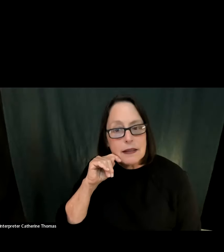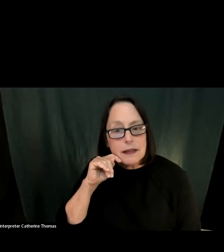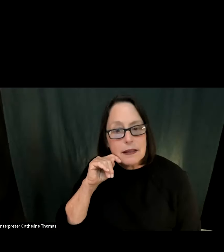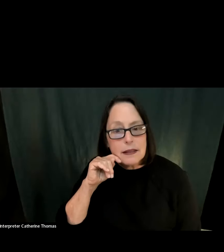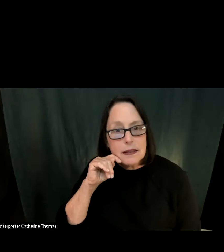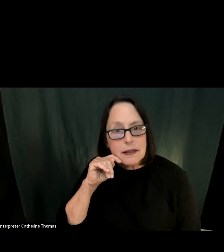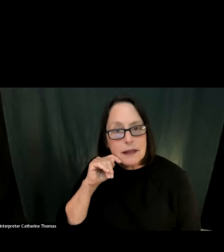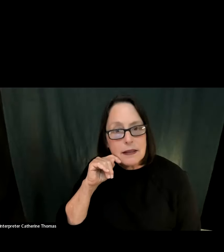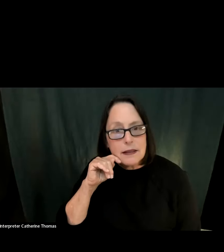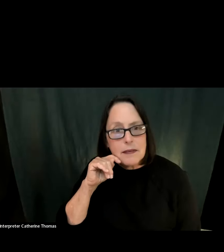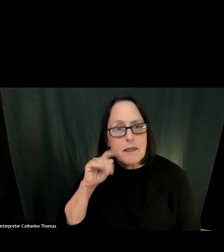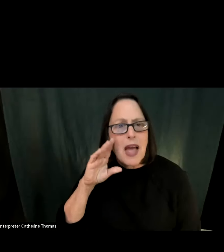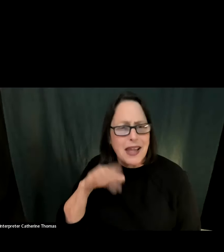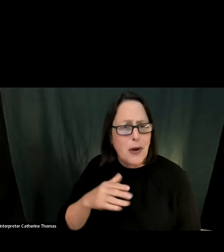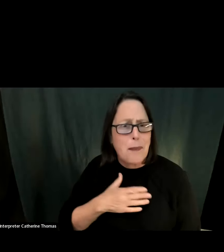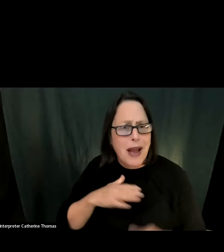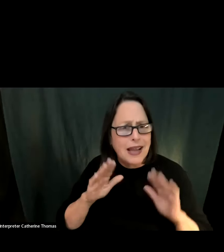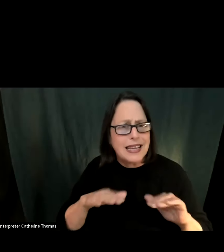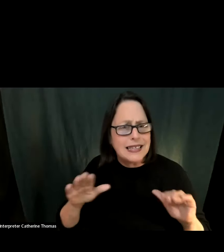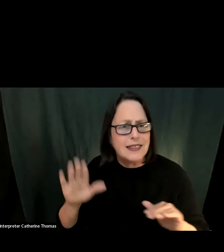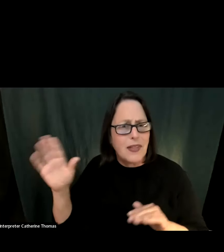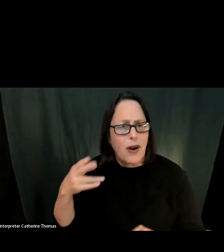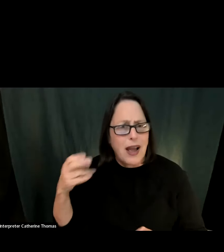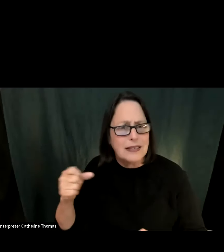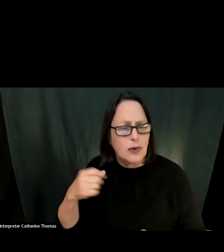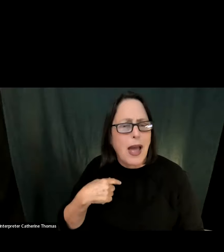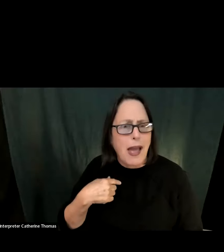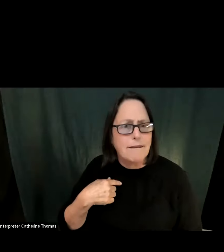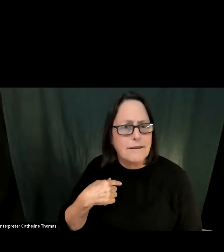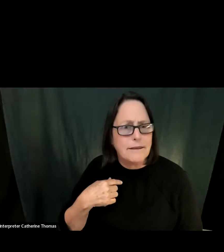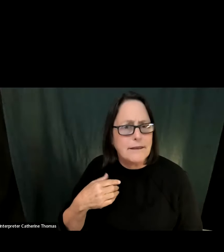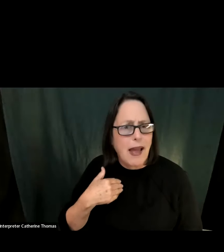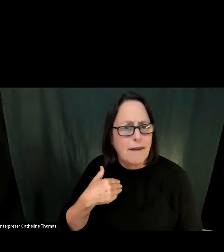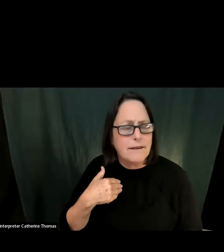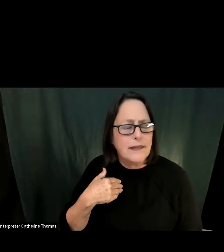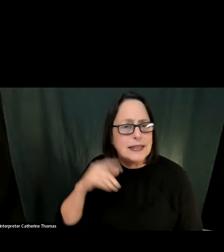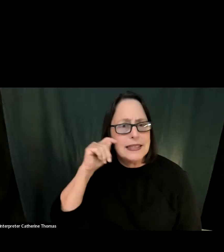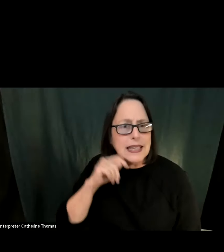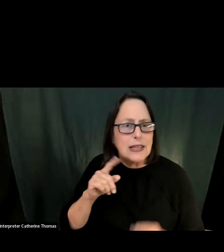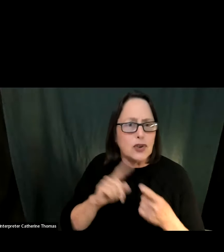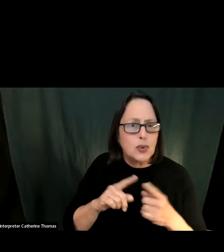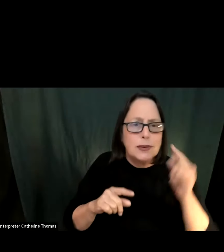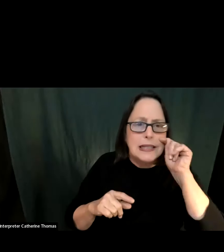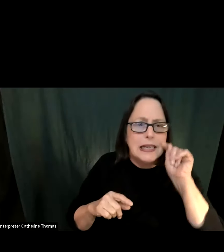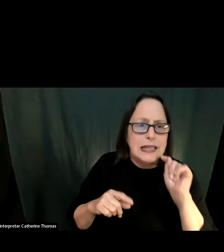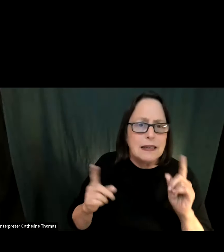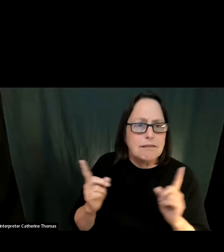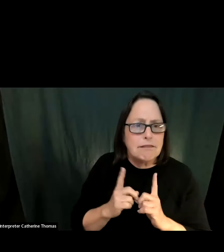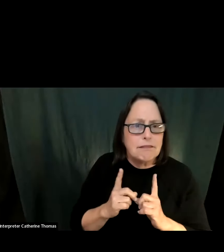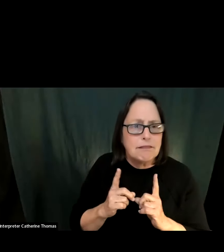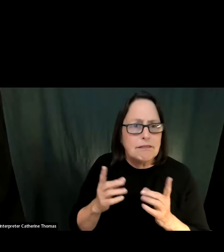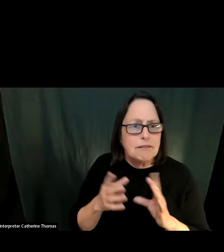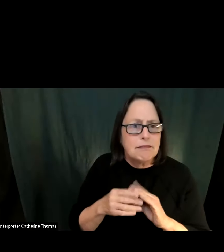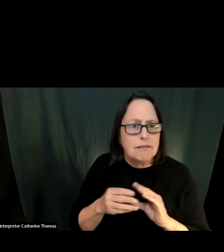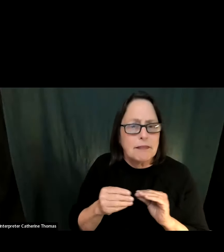my children at their high school have it. Couple more comments in the chat. I want to clarify that law, and